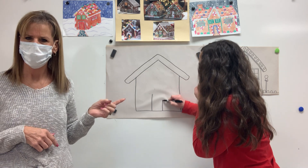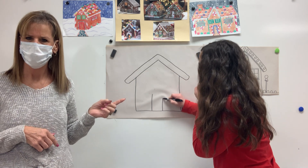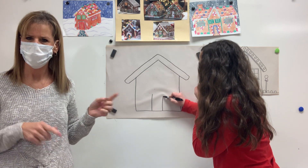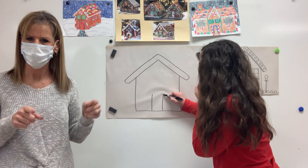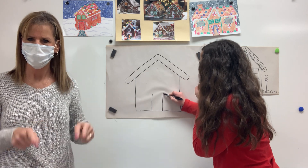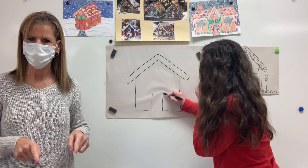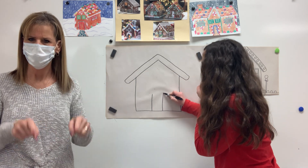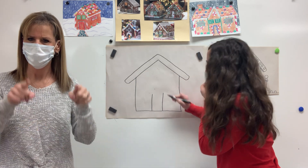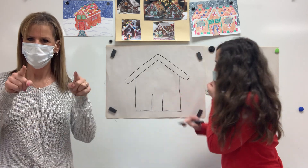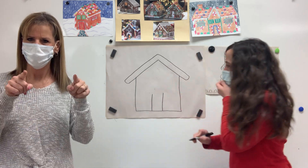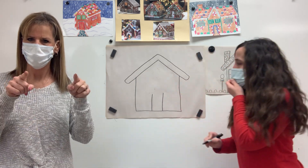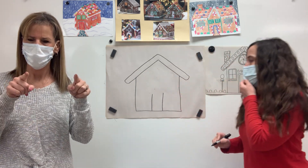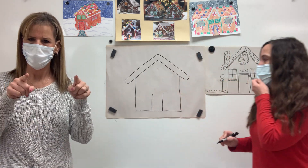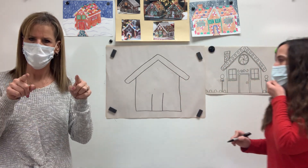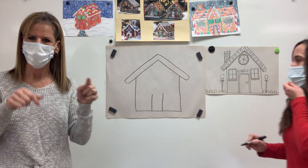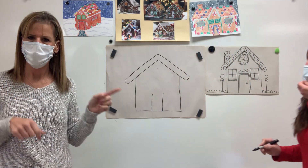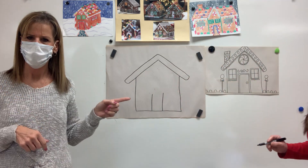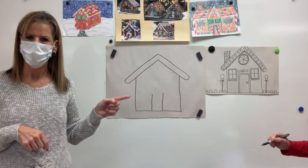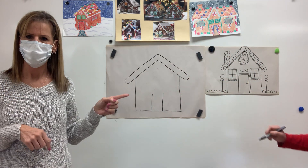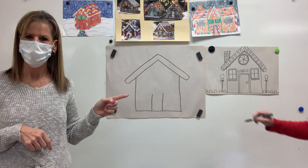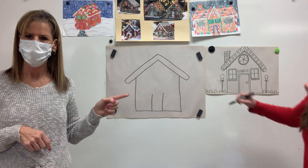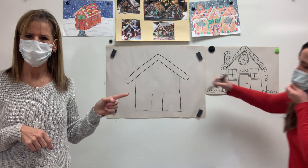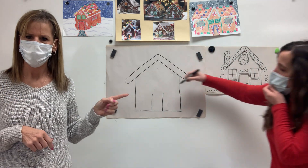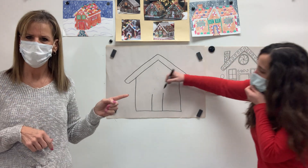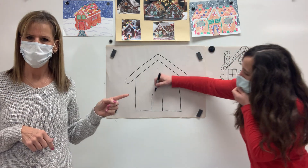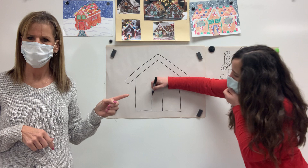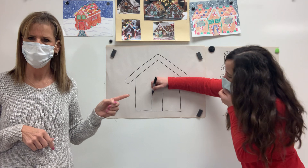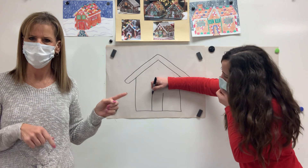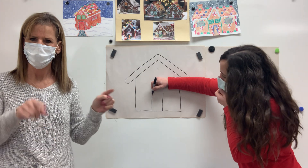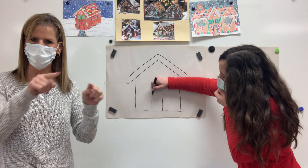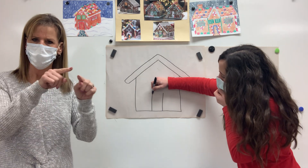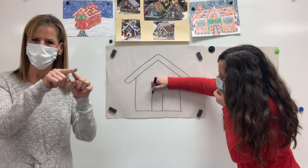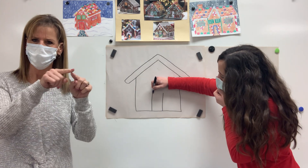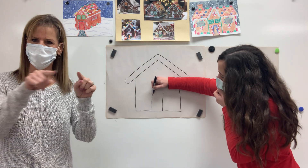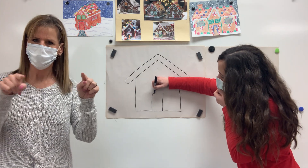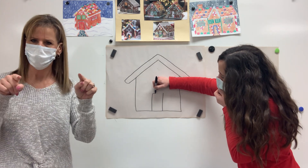up, and then we'll just make them touch on the top.